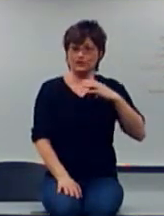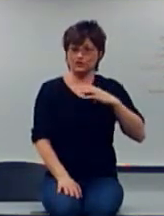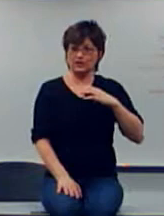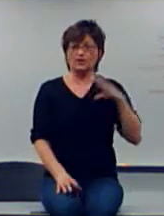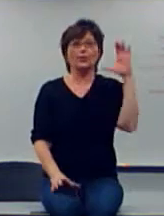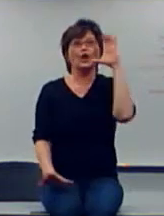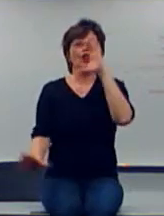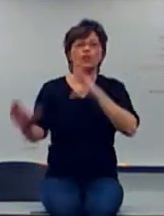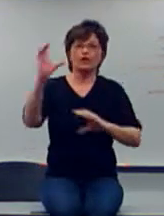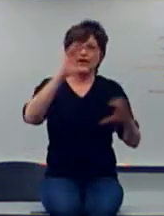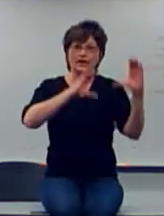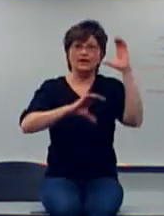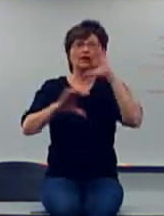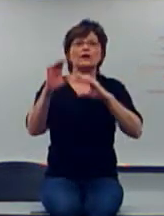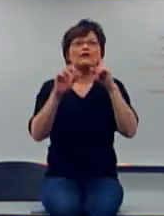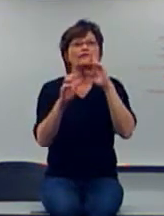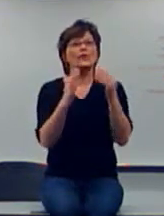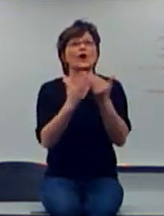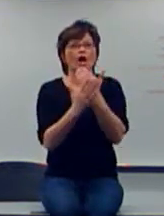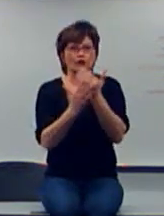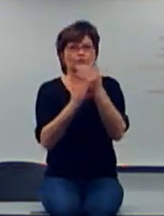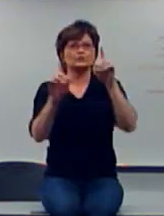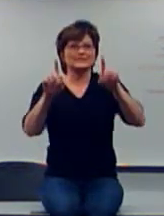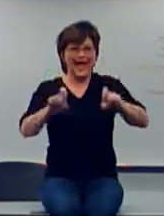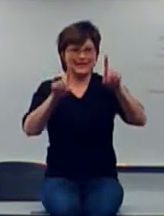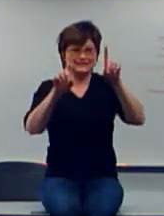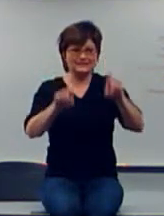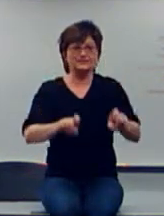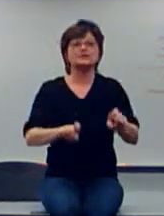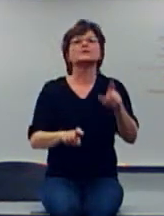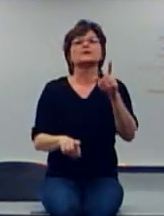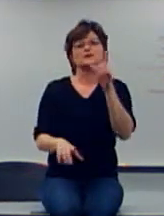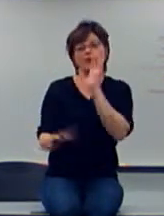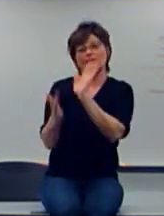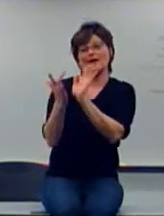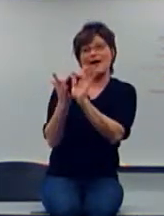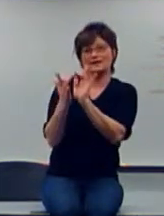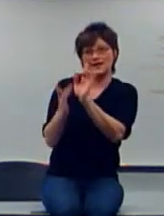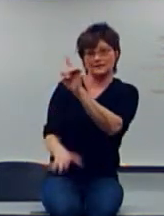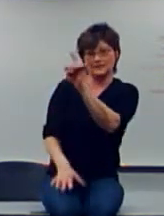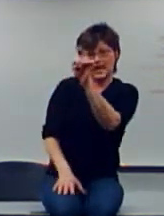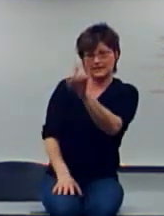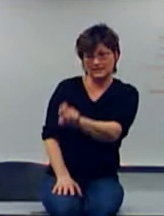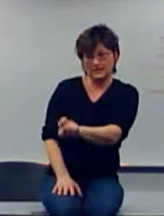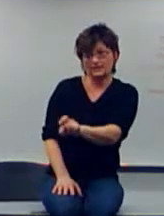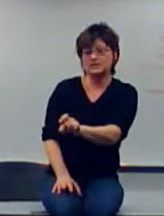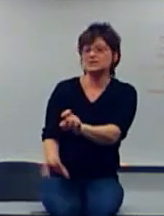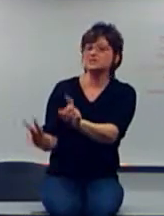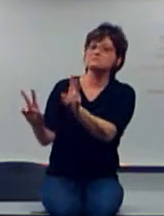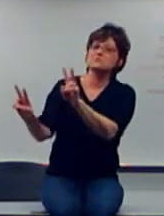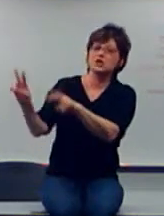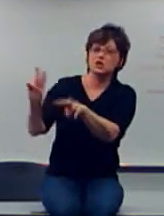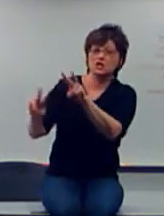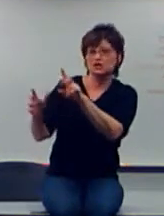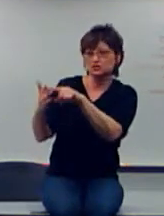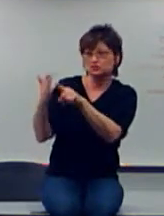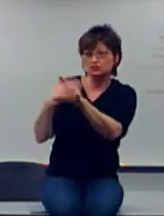So the Deaf and Hard of Hearing Committee was looking for a new test. So we contacted Texas